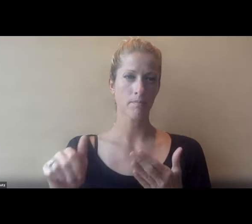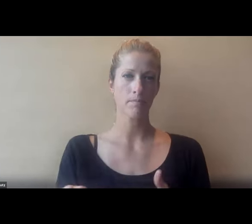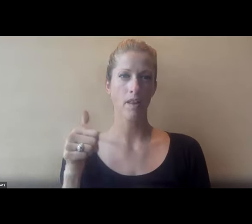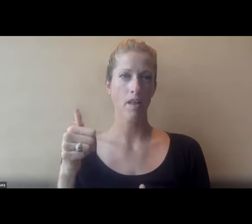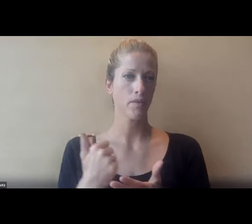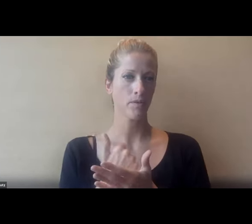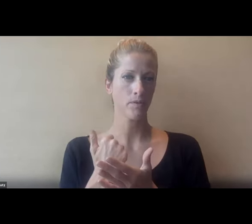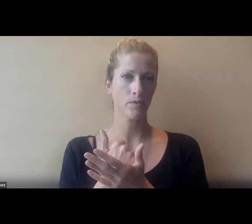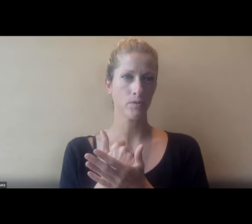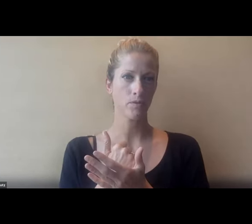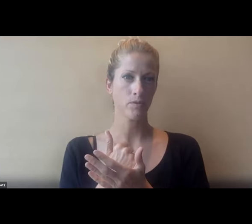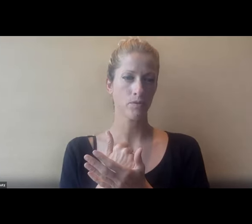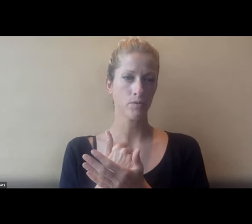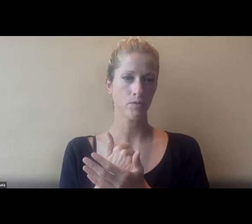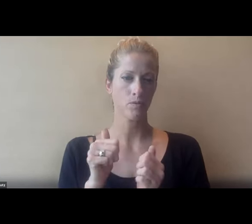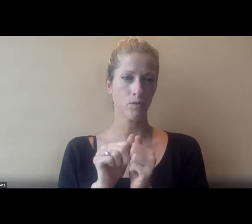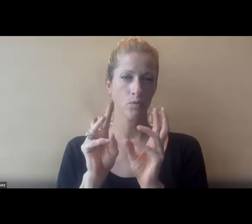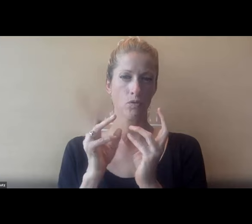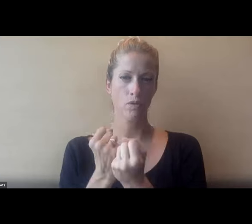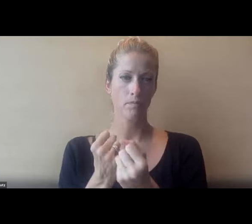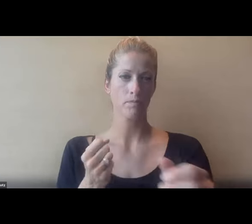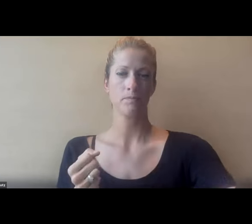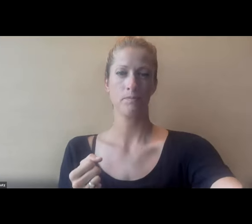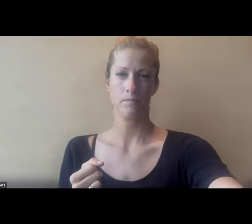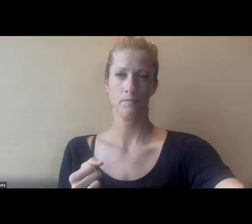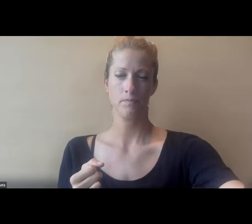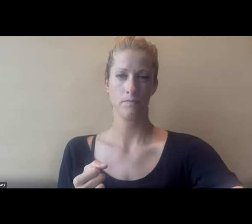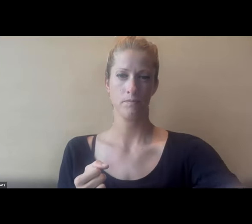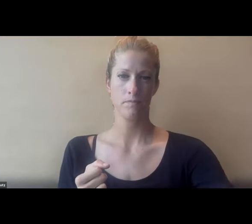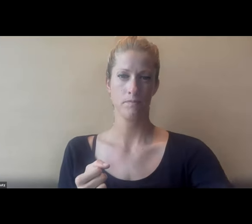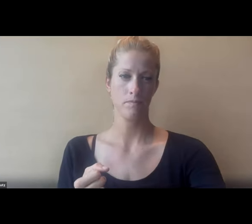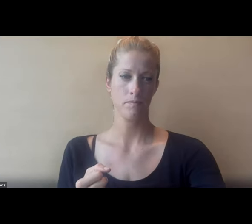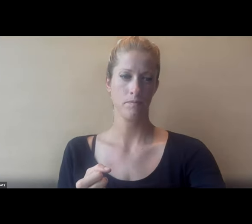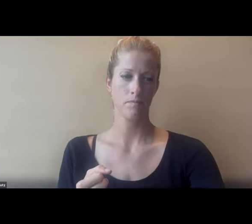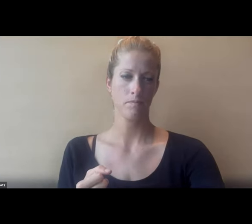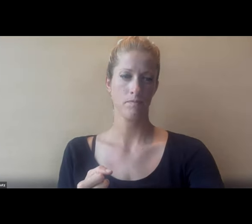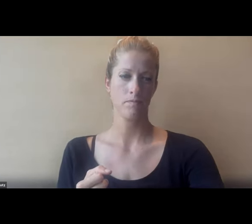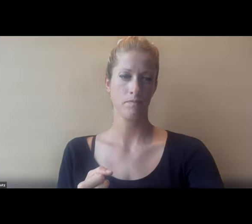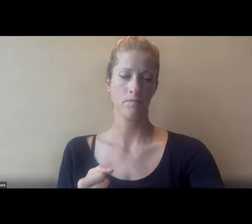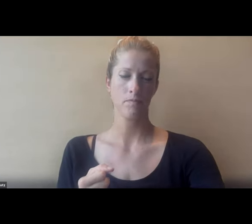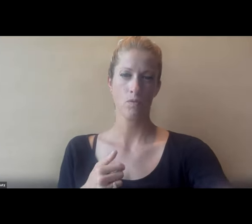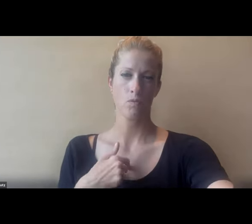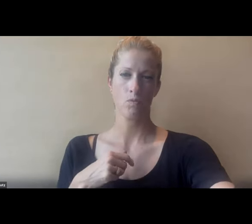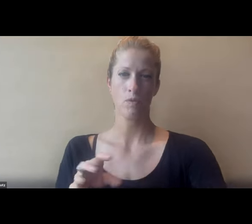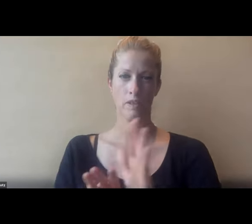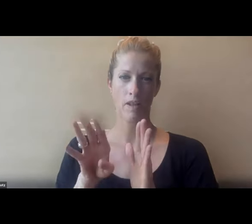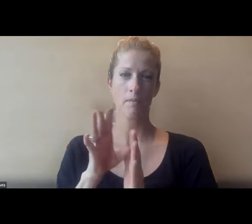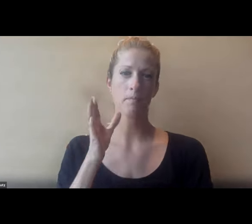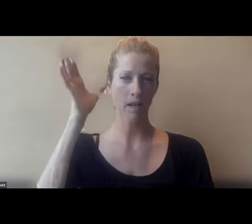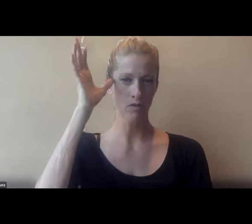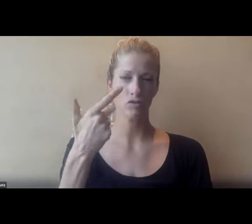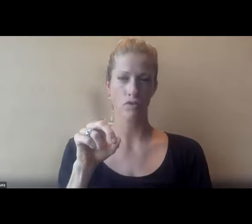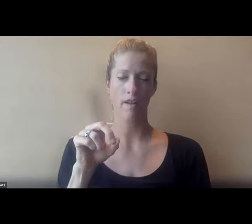with workshops. So over the years, we developed a parent and child workshop in which